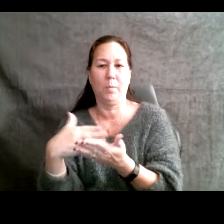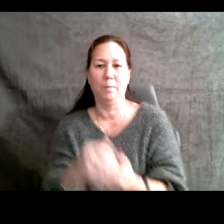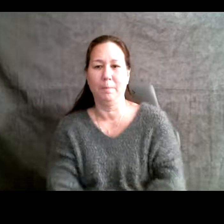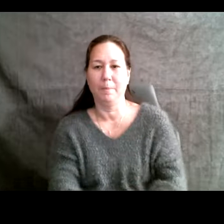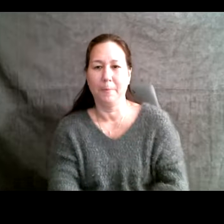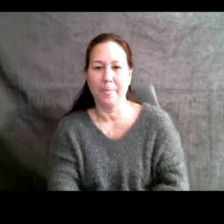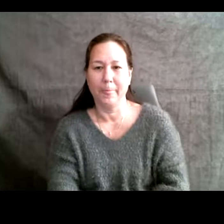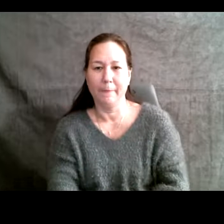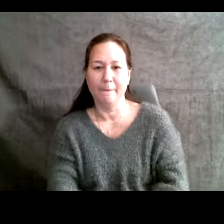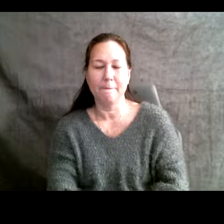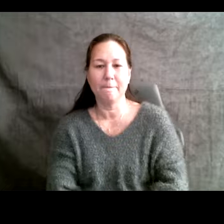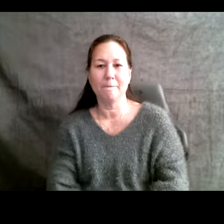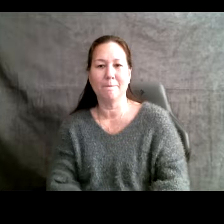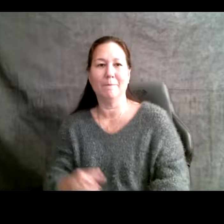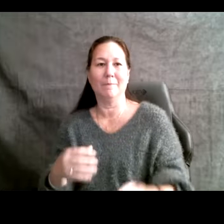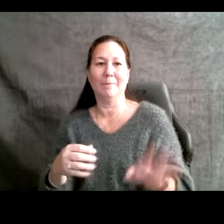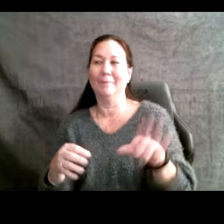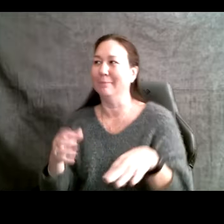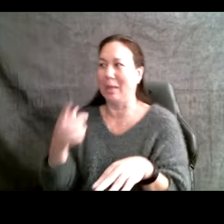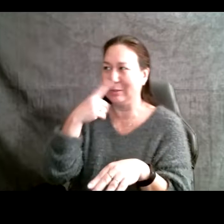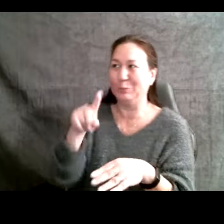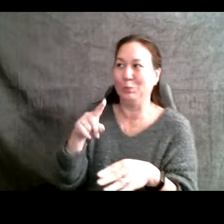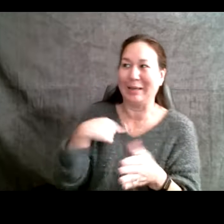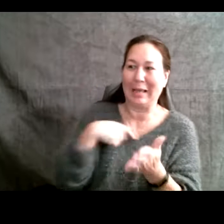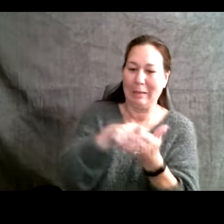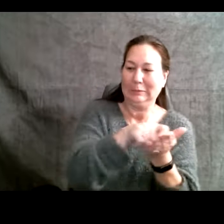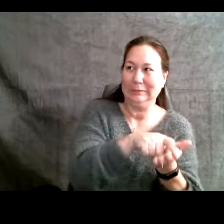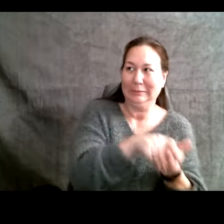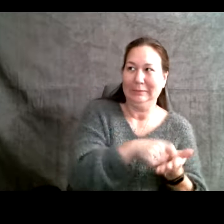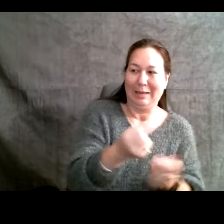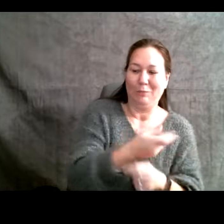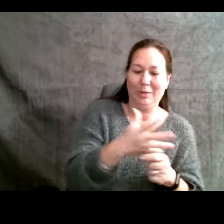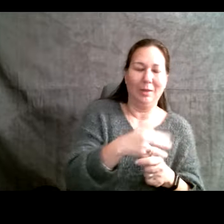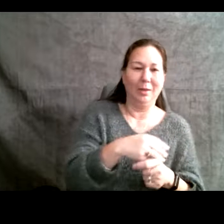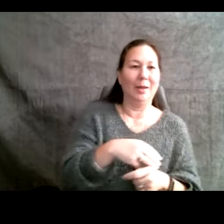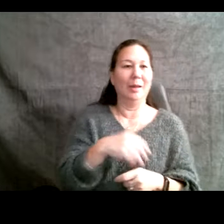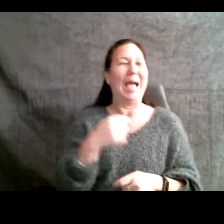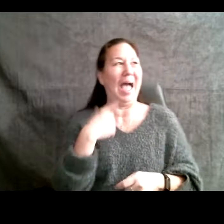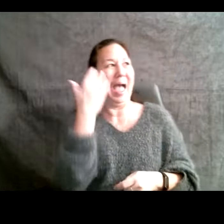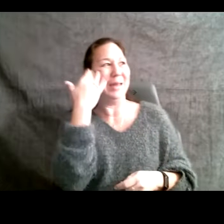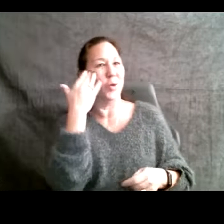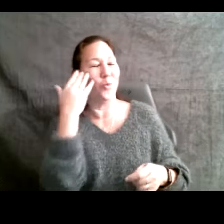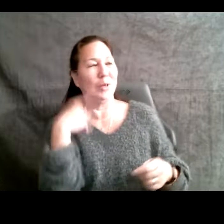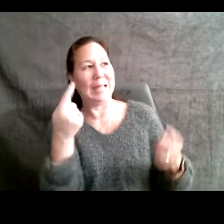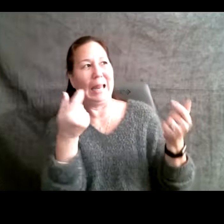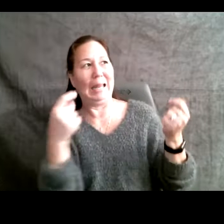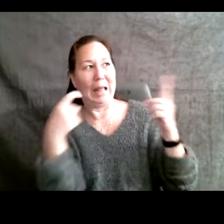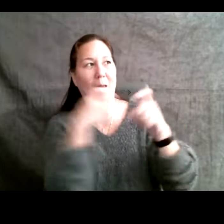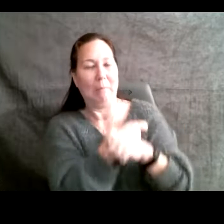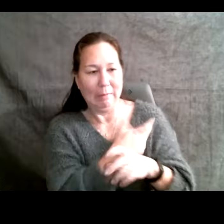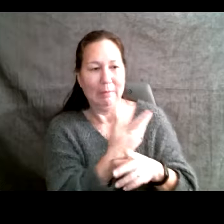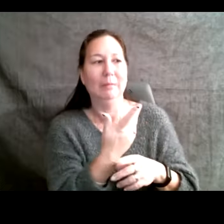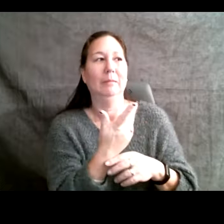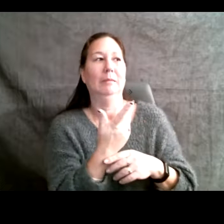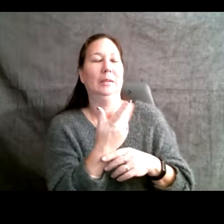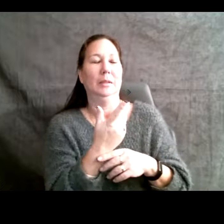I'm taking note of all of this. And it's very tricky as well. I mean, I realize it's very complex, and this is why